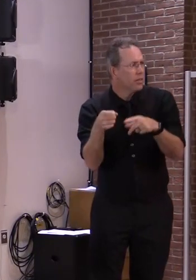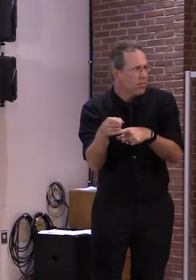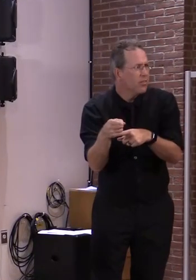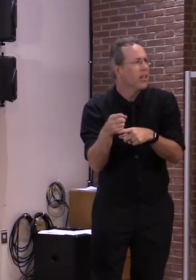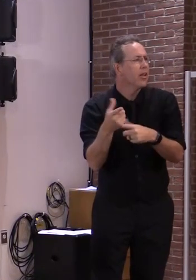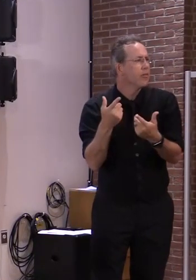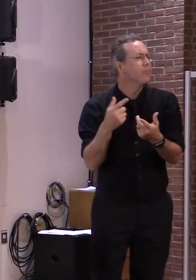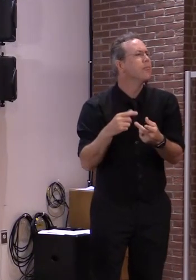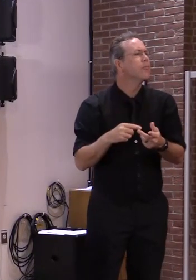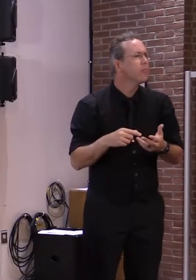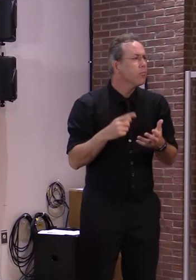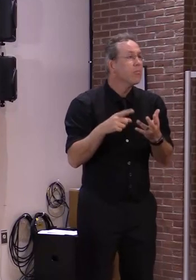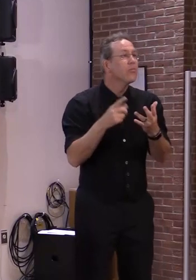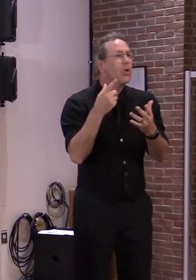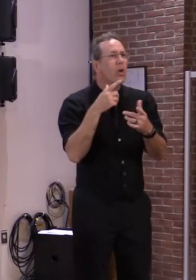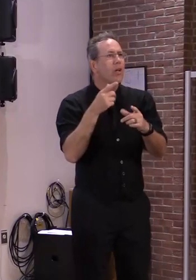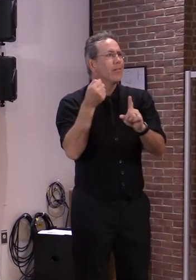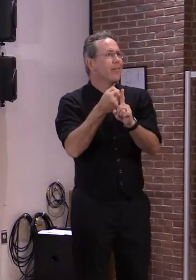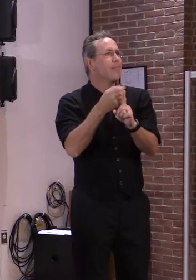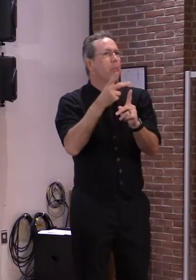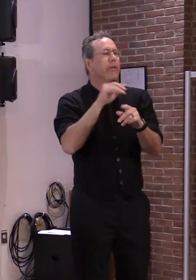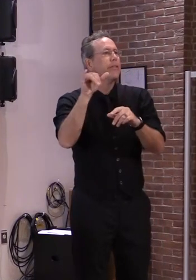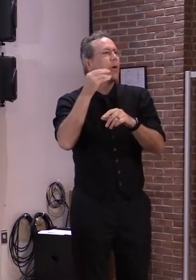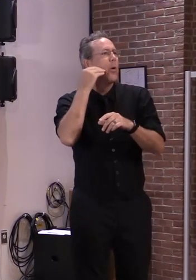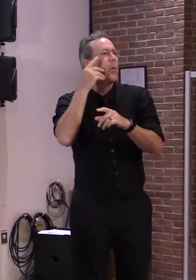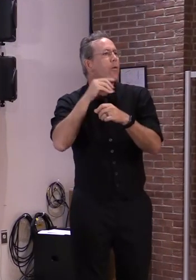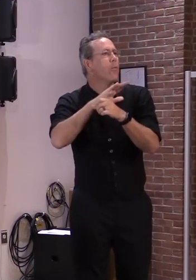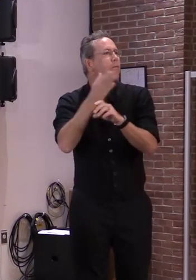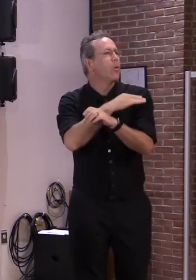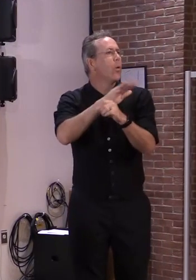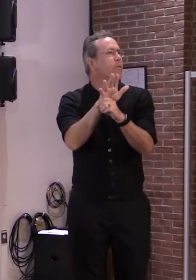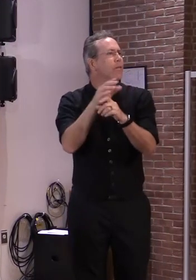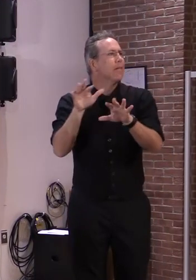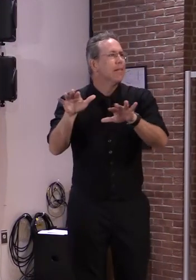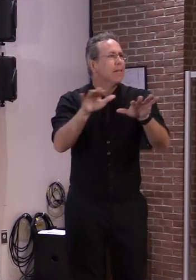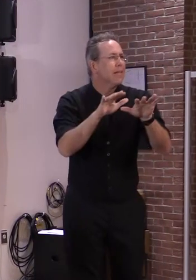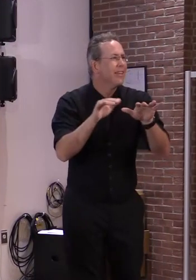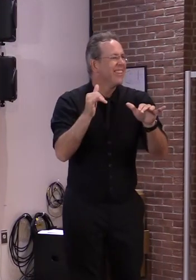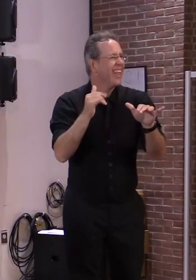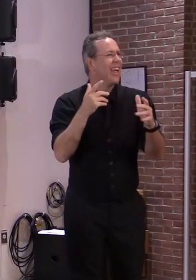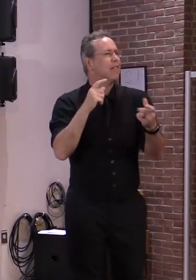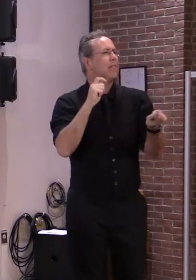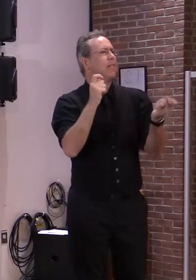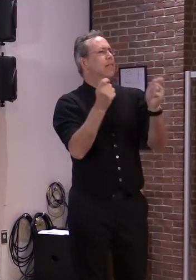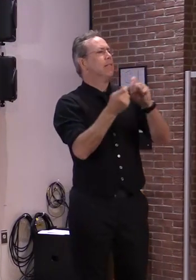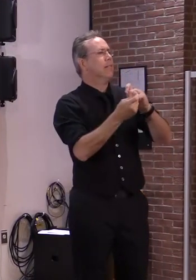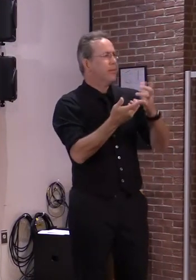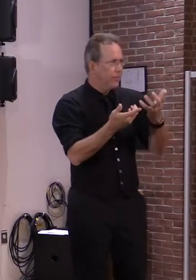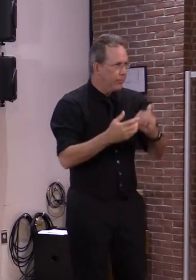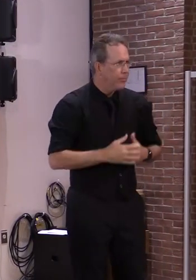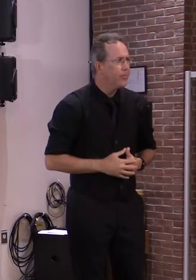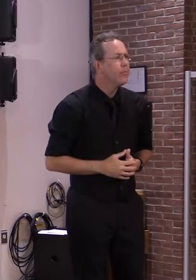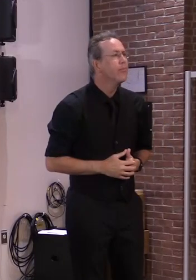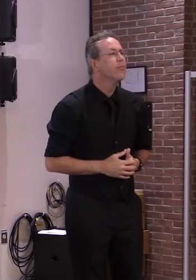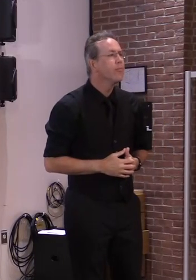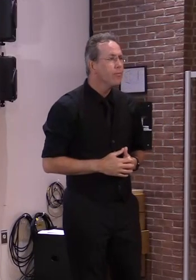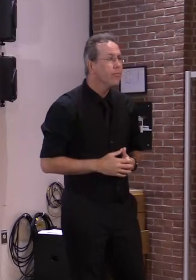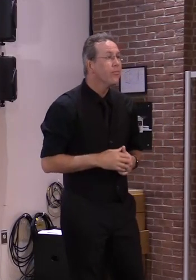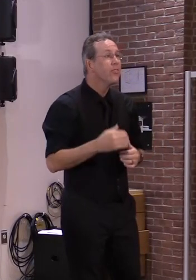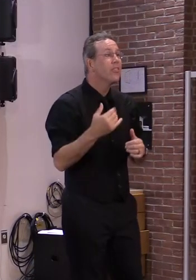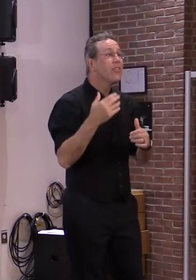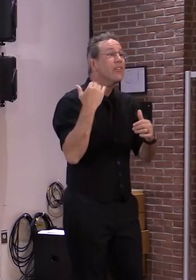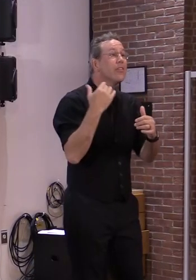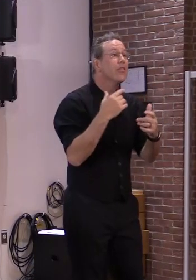now, there will be 950 households that will be eligible under the expanded criteria. That's